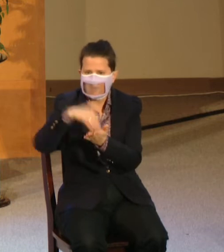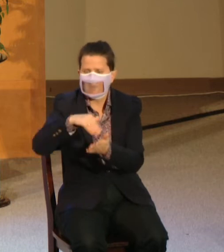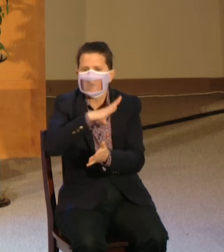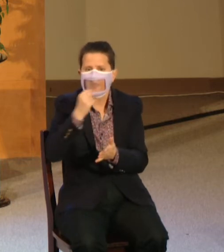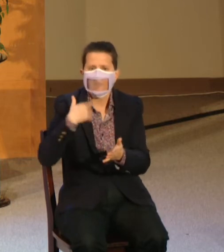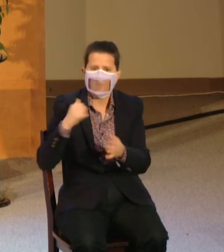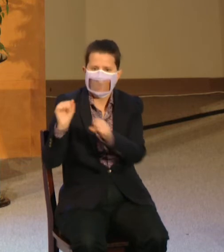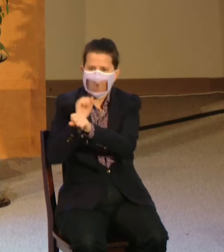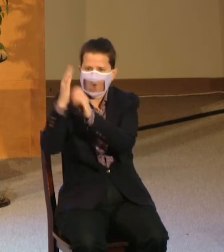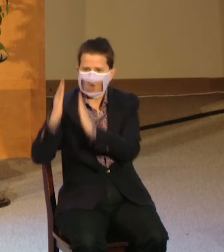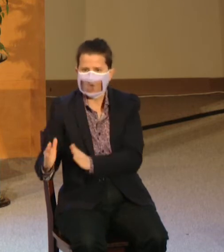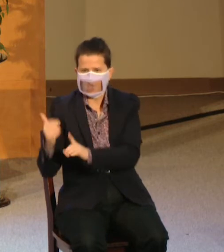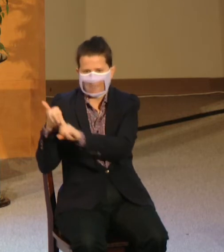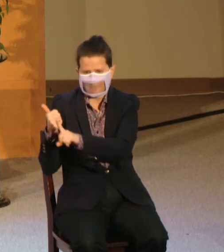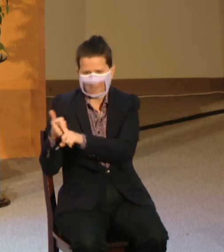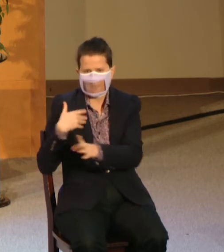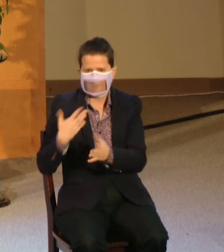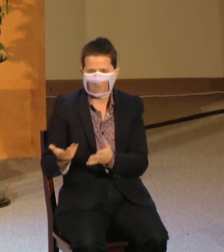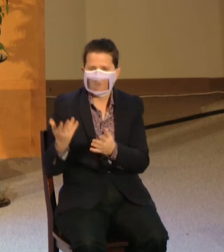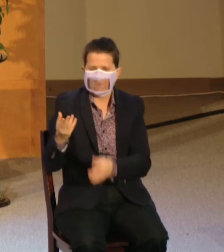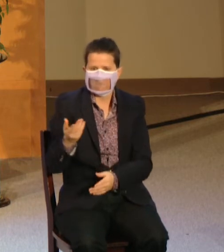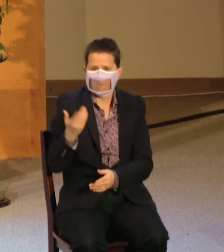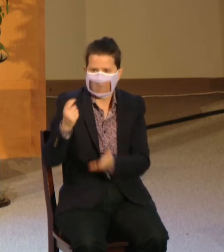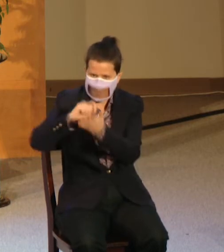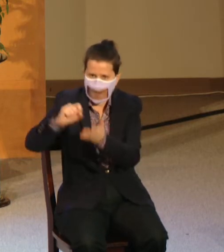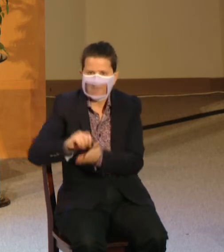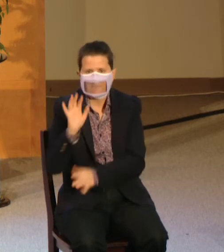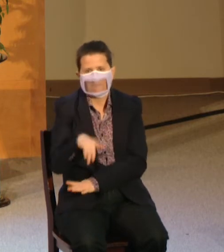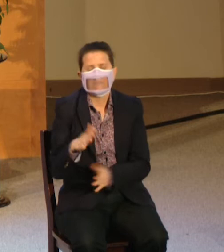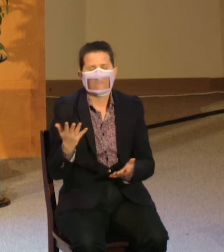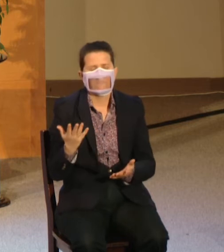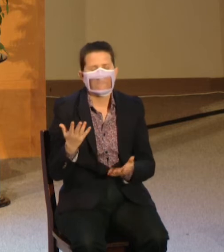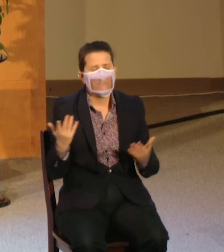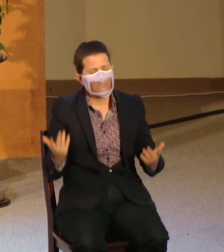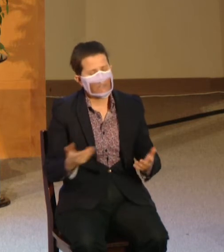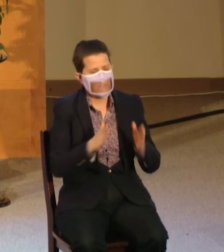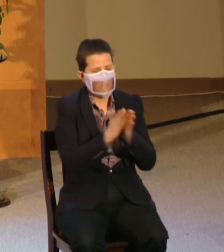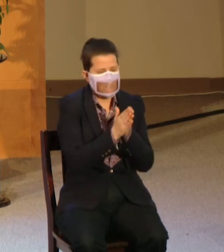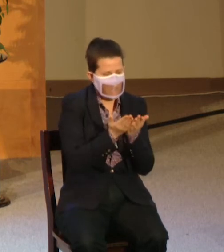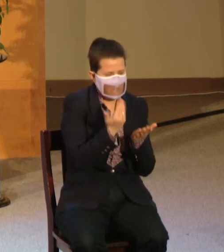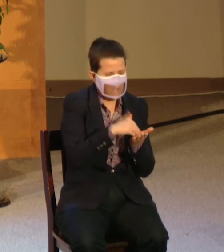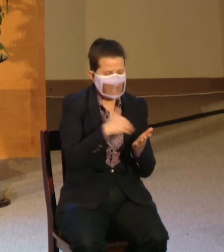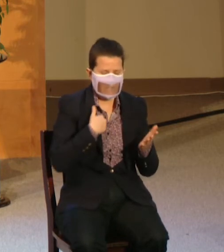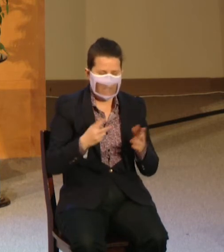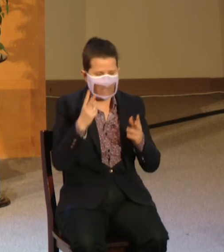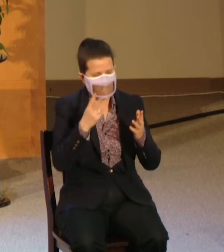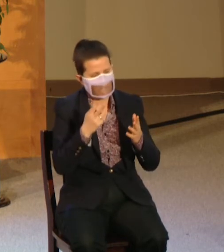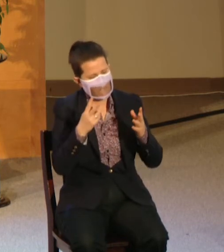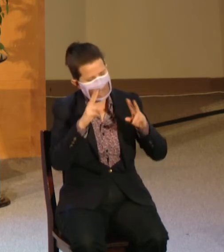So another thing Kyle speaks about in his book is asking us to examine how we spend our time and how we spend our